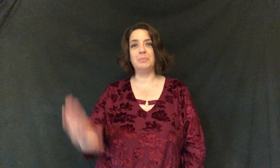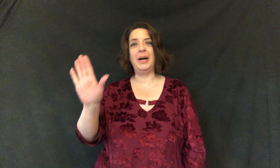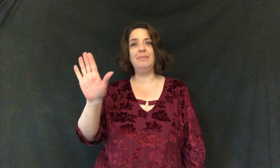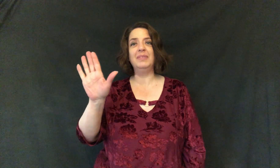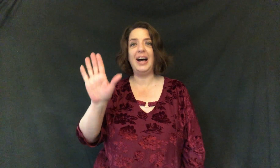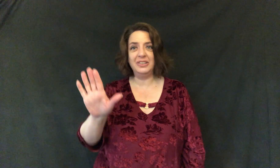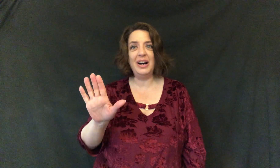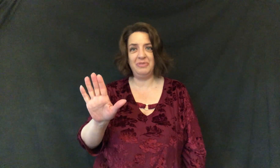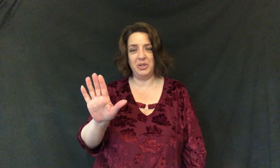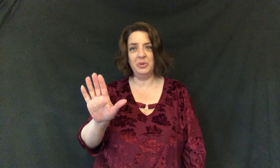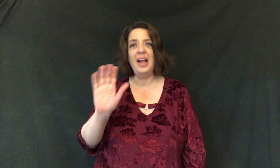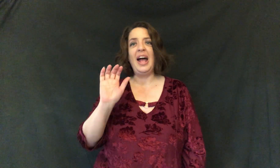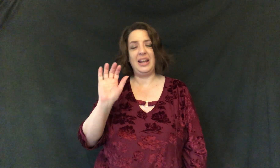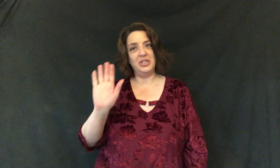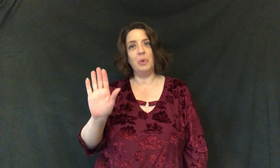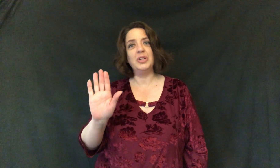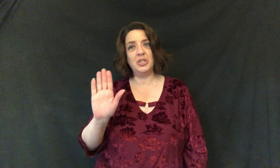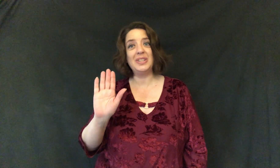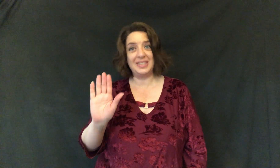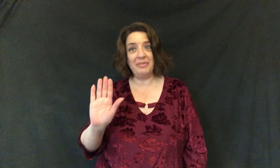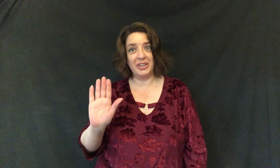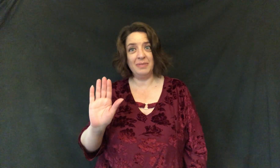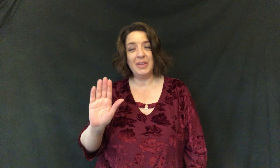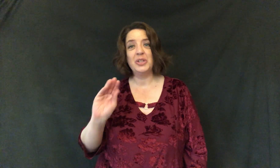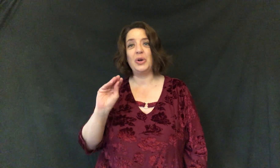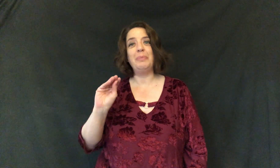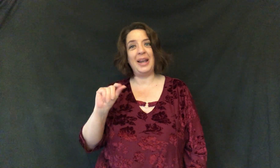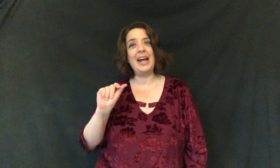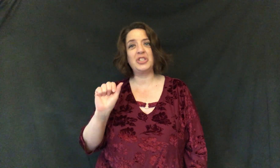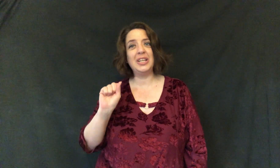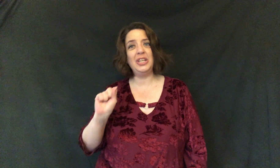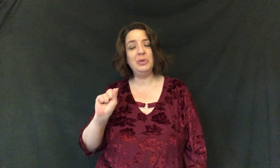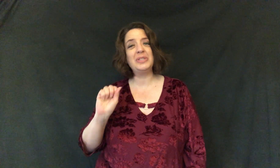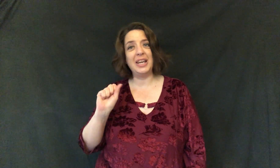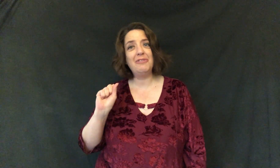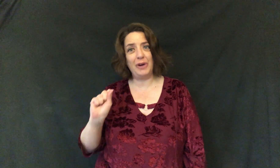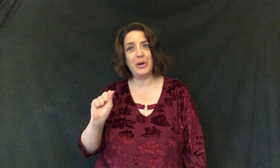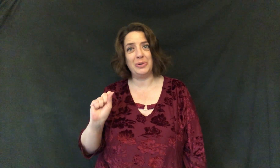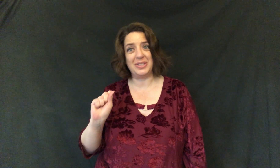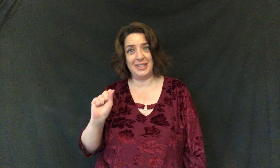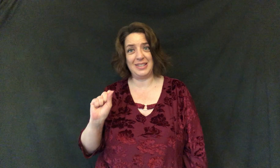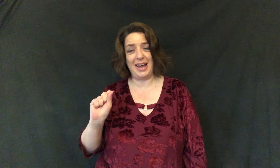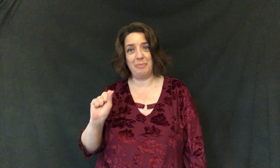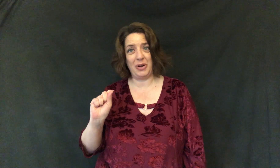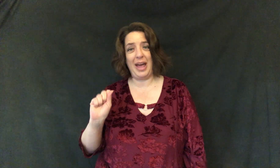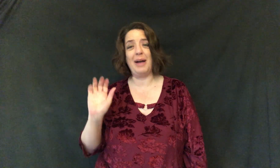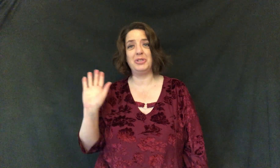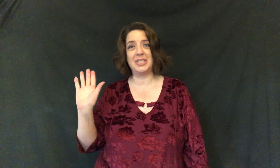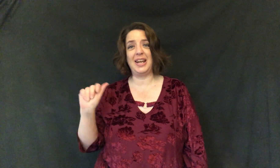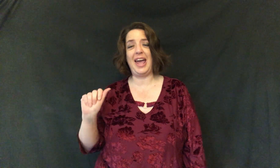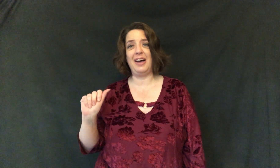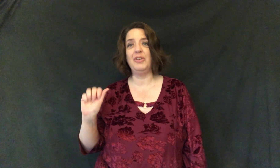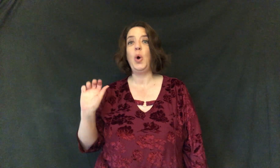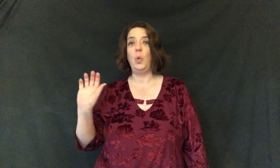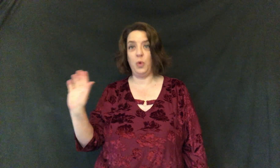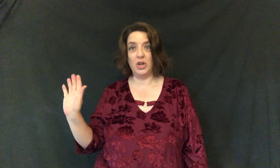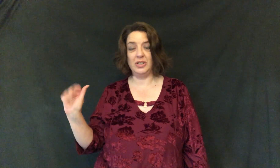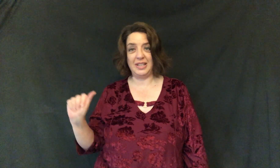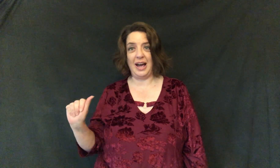but I love you and I don't want you to suffer, so I'm not actually going to use any photos this time, okay? I'm just going to have words up,